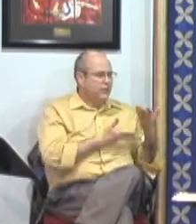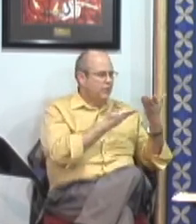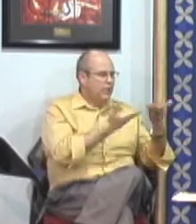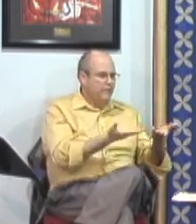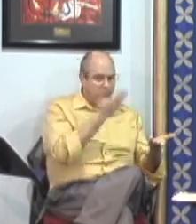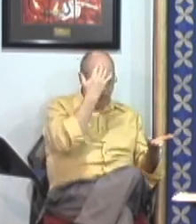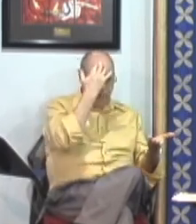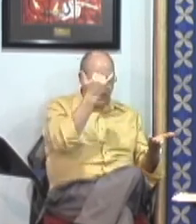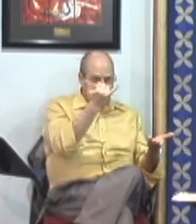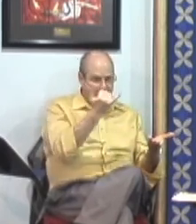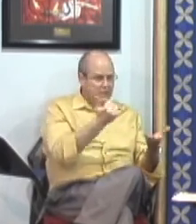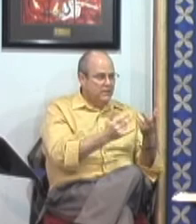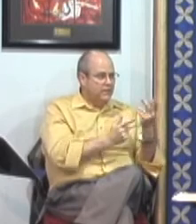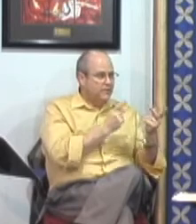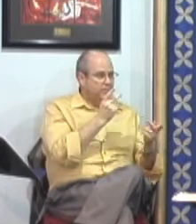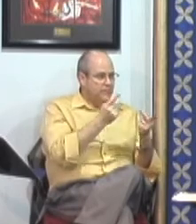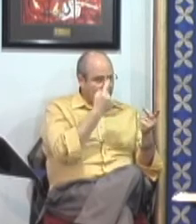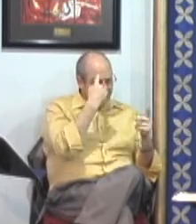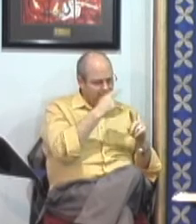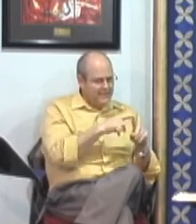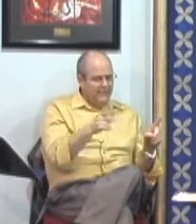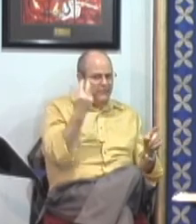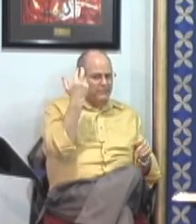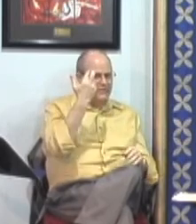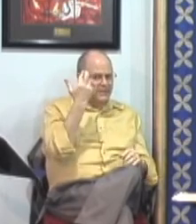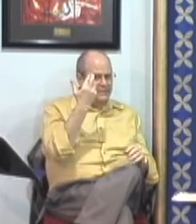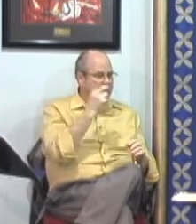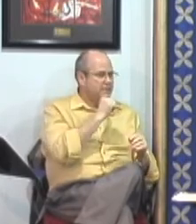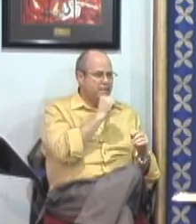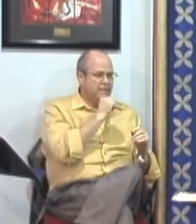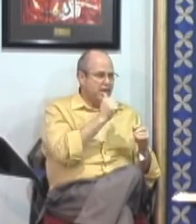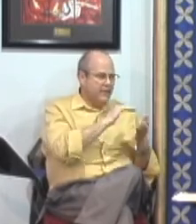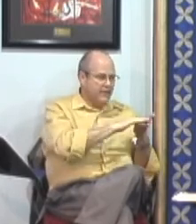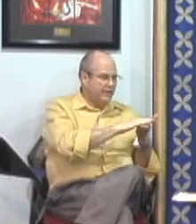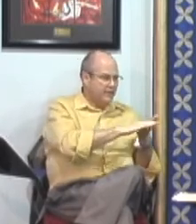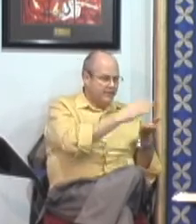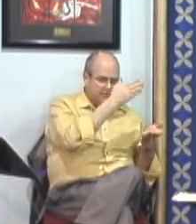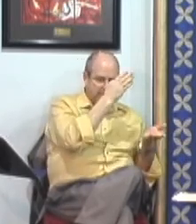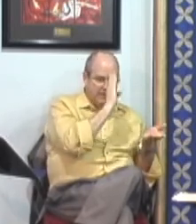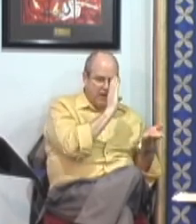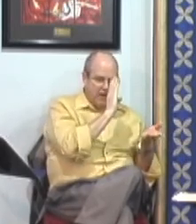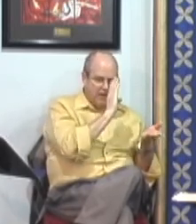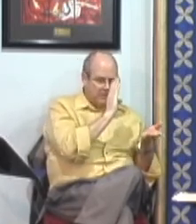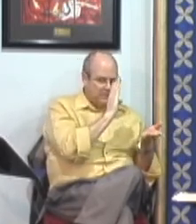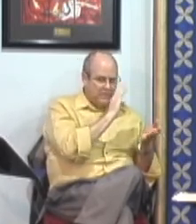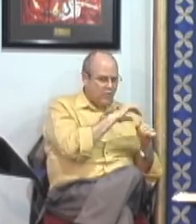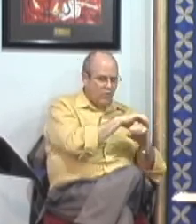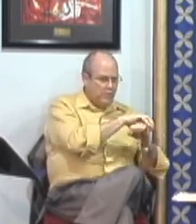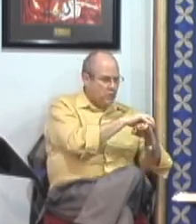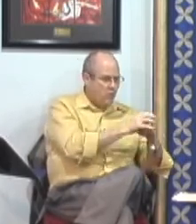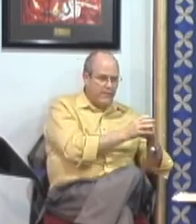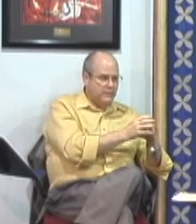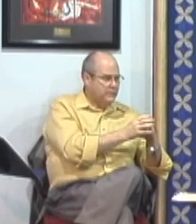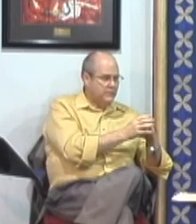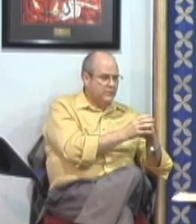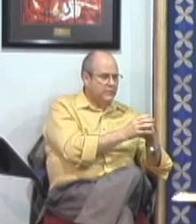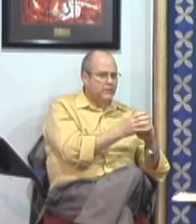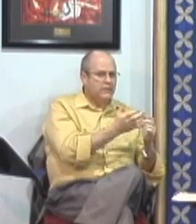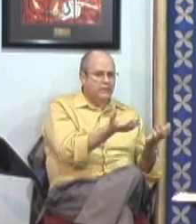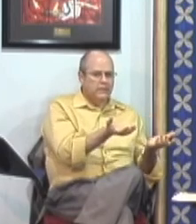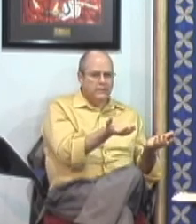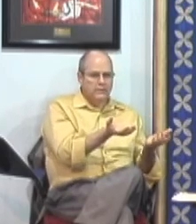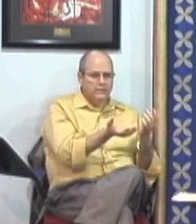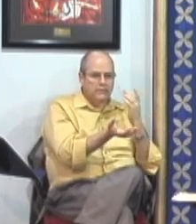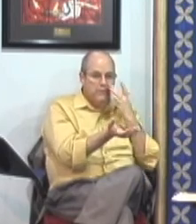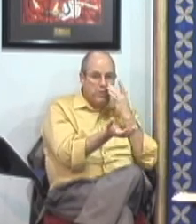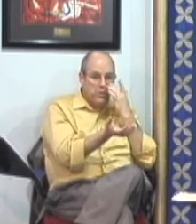by people for a different reason. It's not to get forgiveness from God or to make atonement. But who knows what those offerings